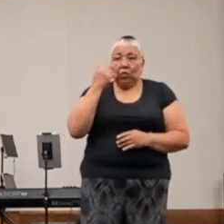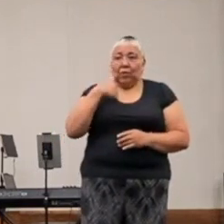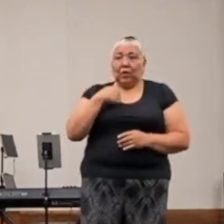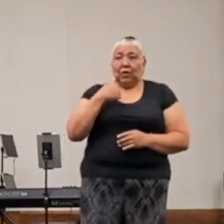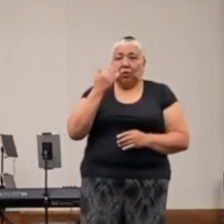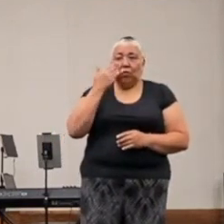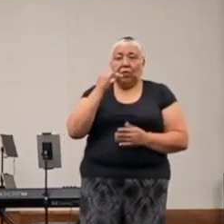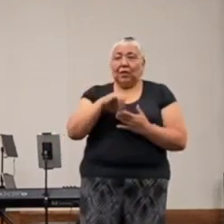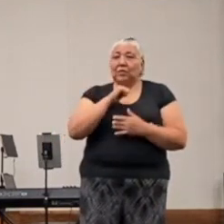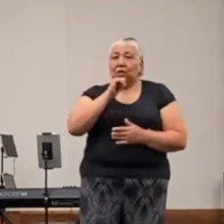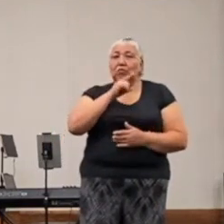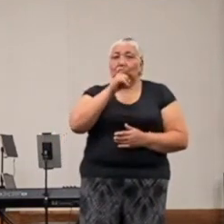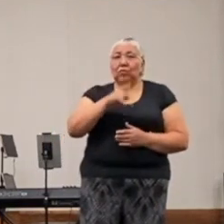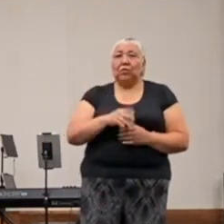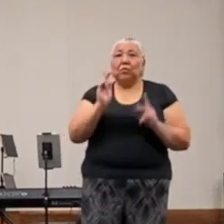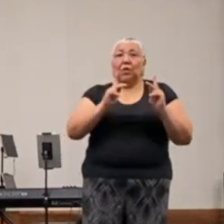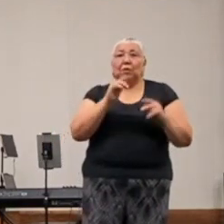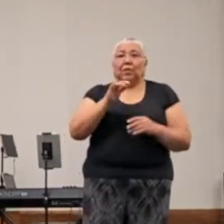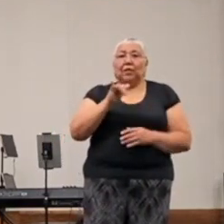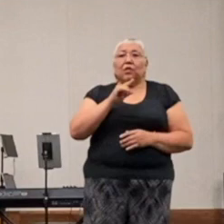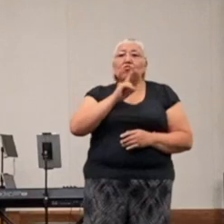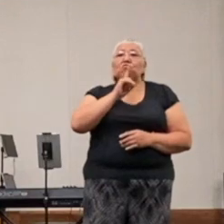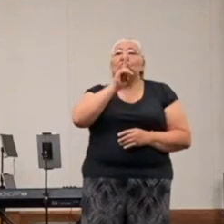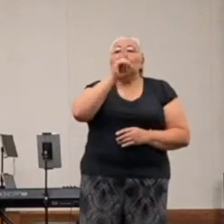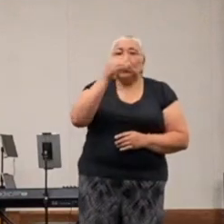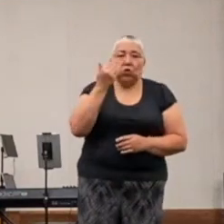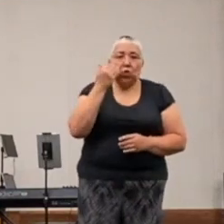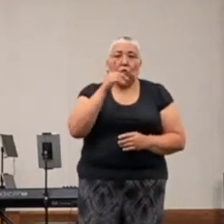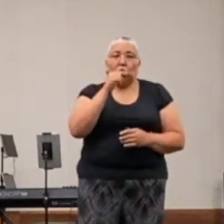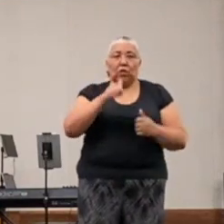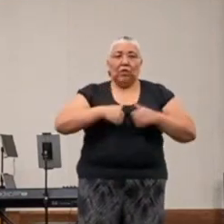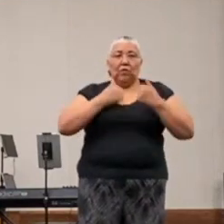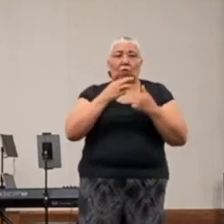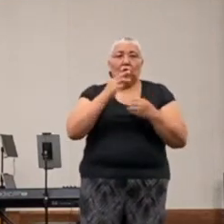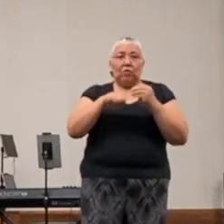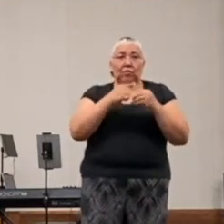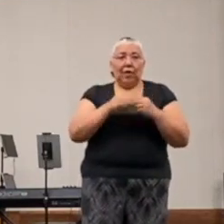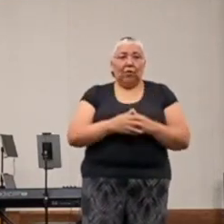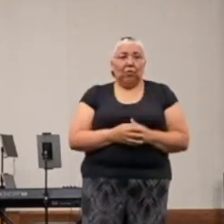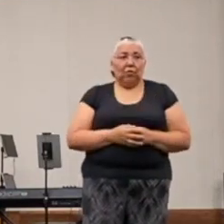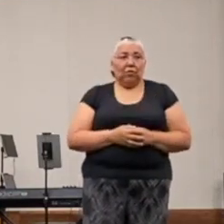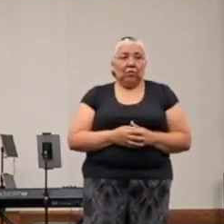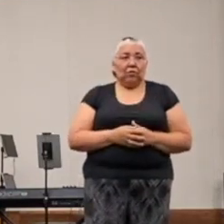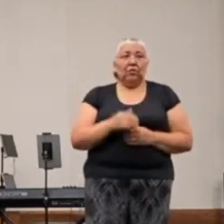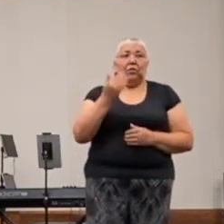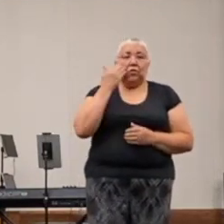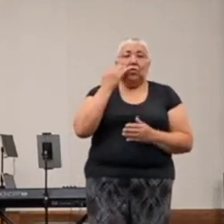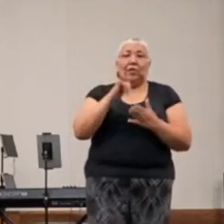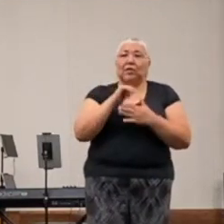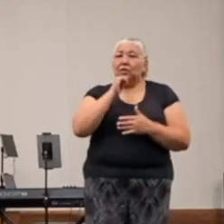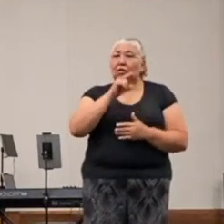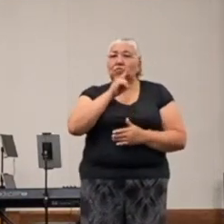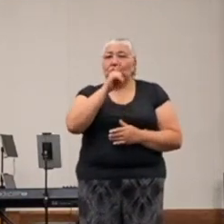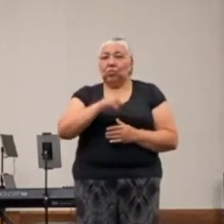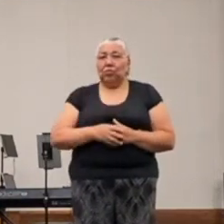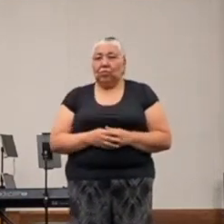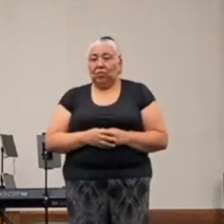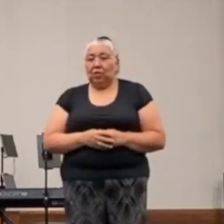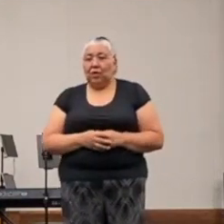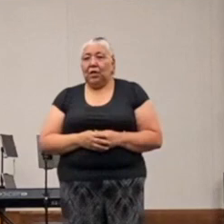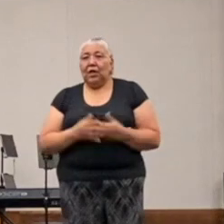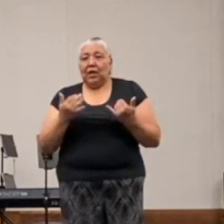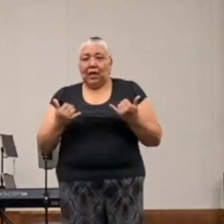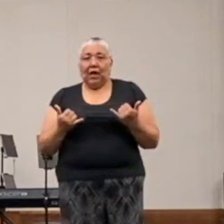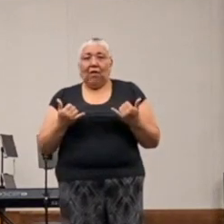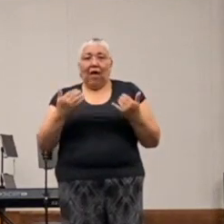true. The people who truly know who Living Water is all about, you know, that's not true. You see,